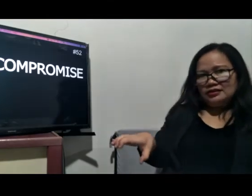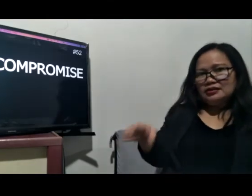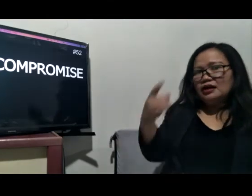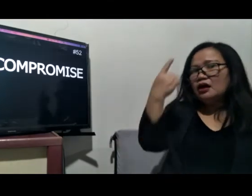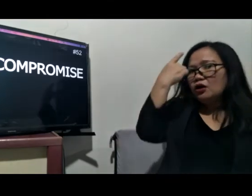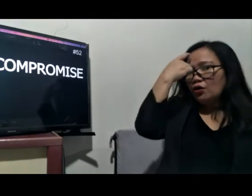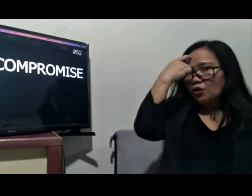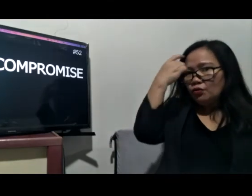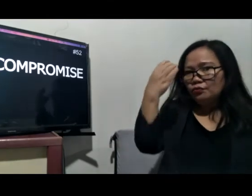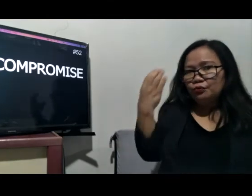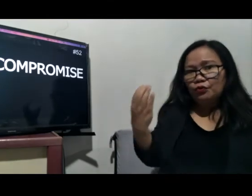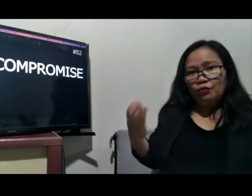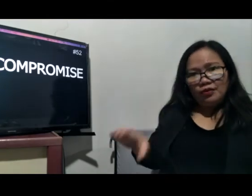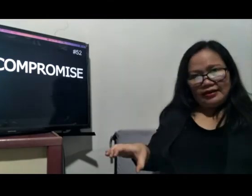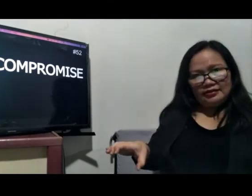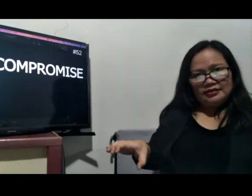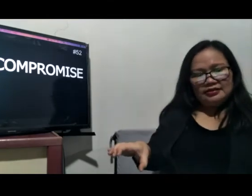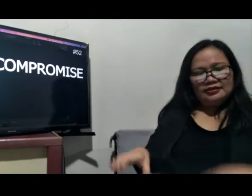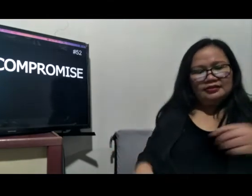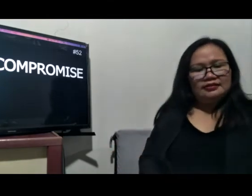compromise, compromise.